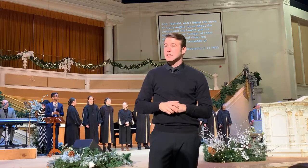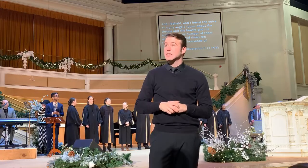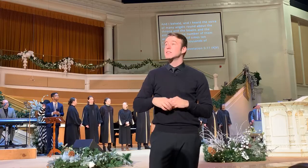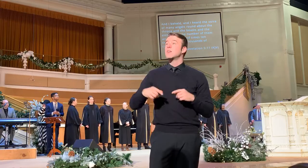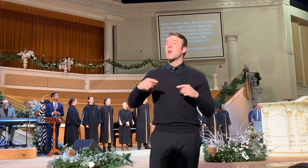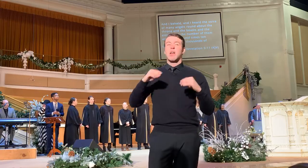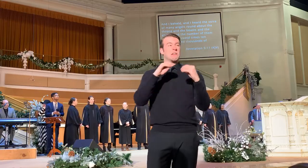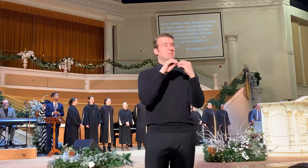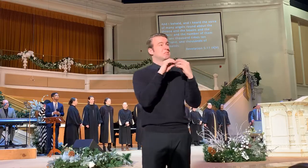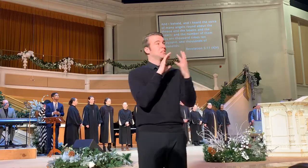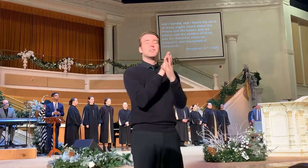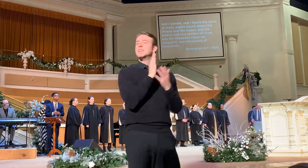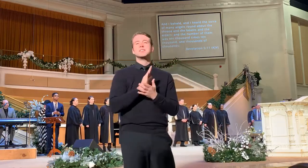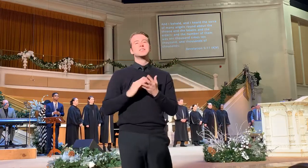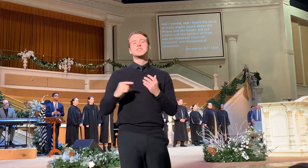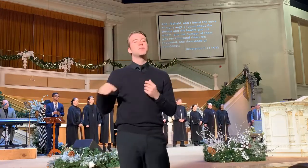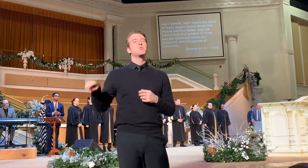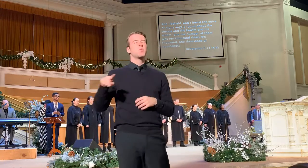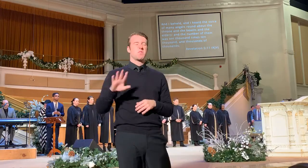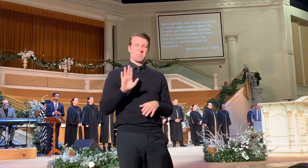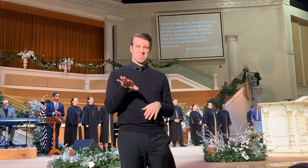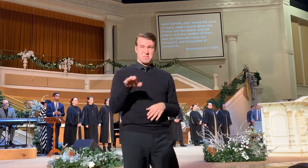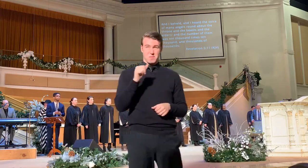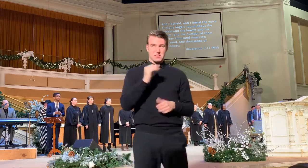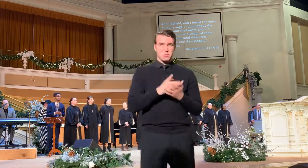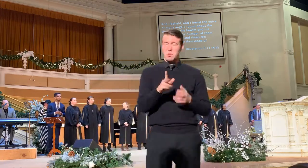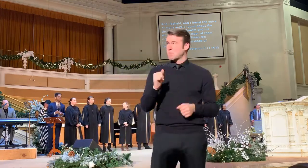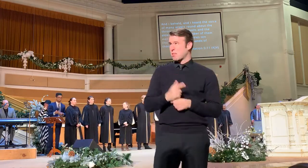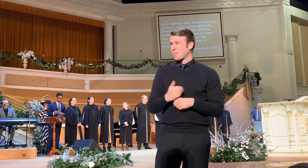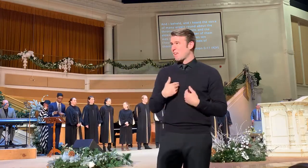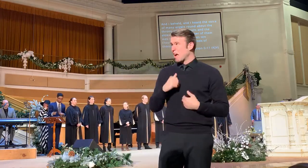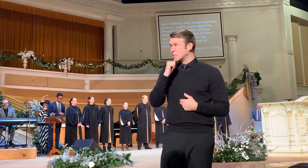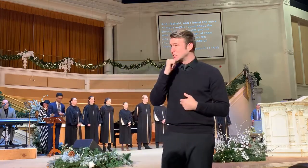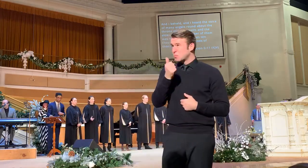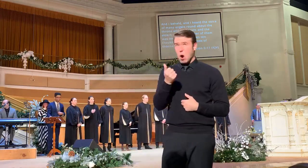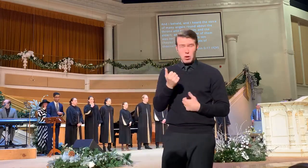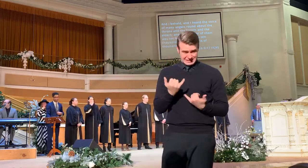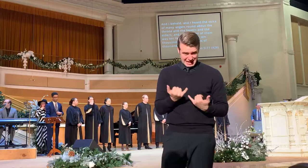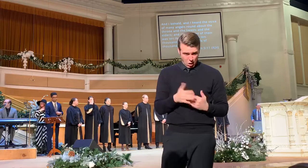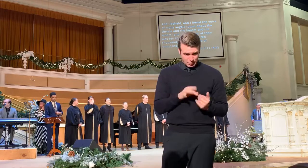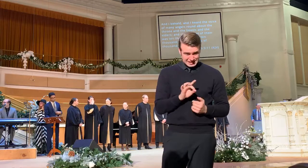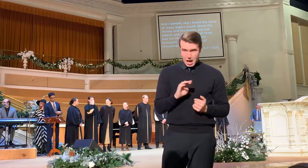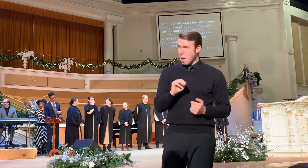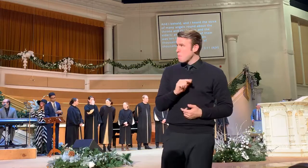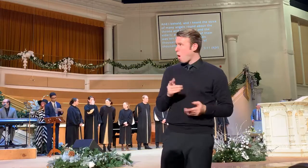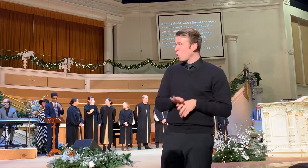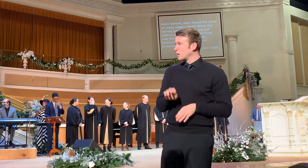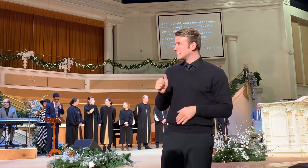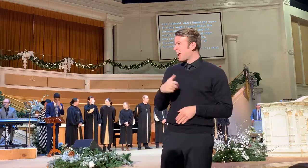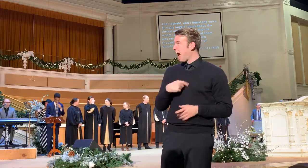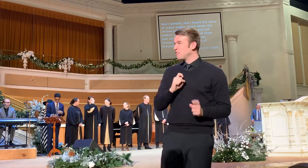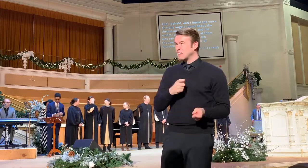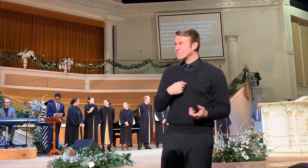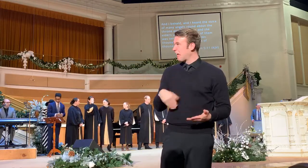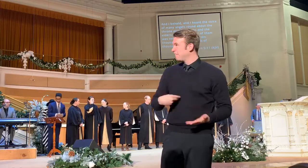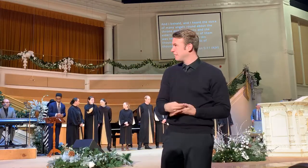While you're fighting for that, some of you go, Brother Young, it's almost 8 o'clock, the ball closes at 10. I've got to go get the gift.